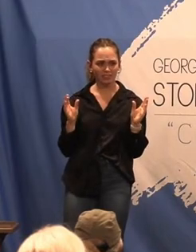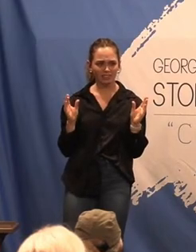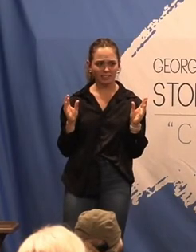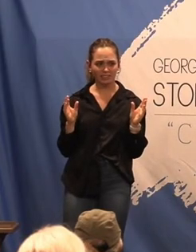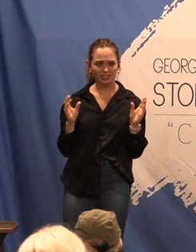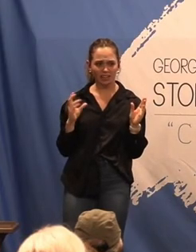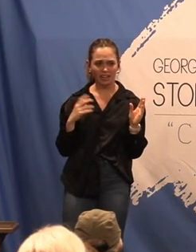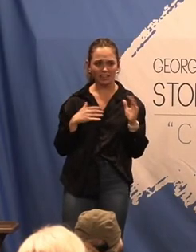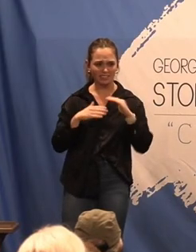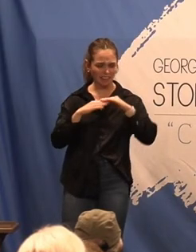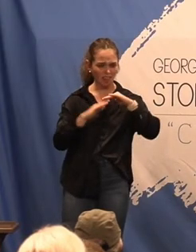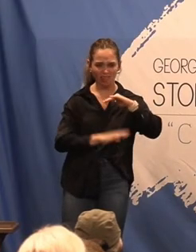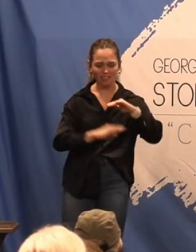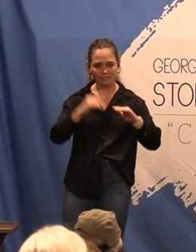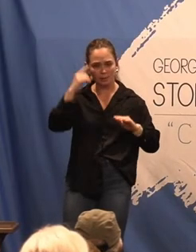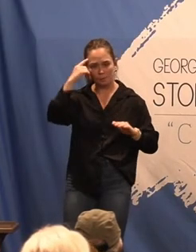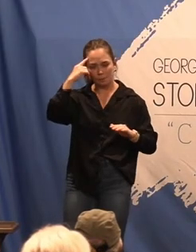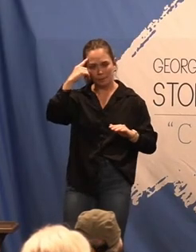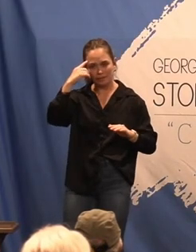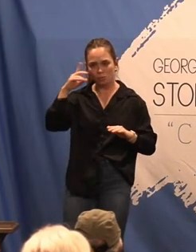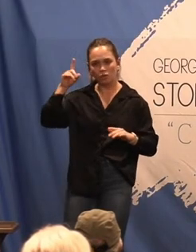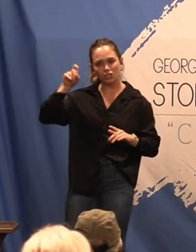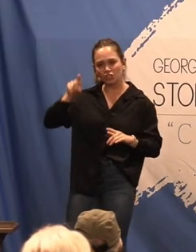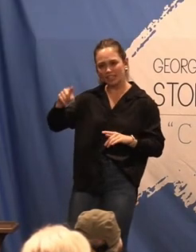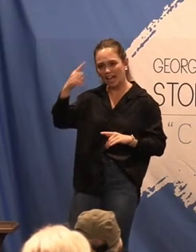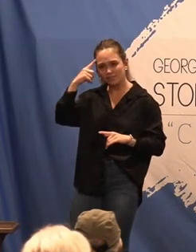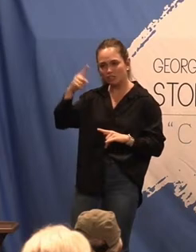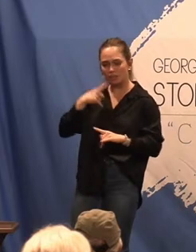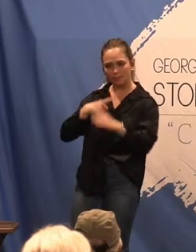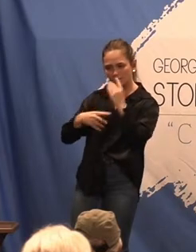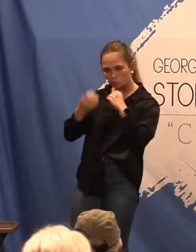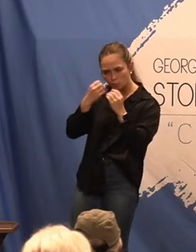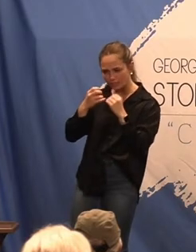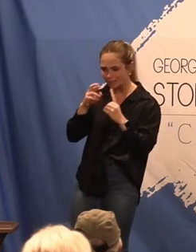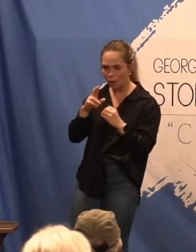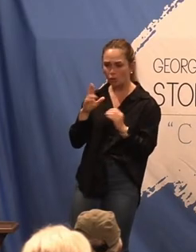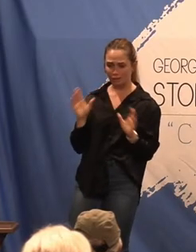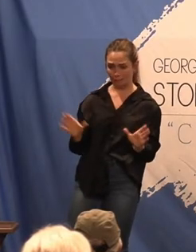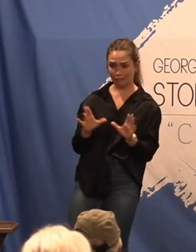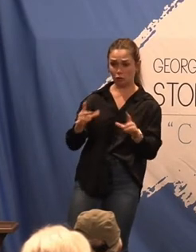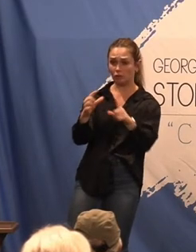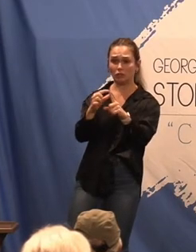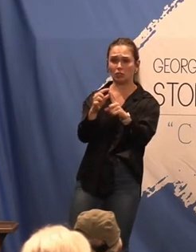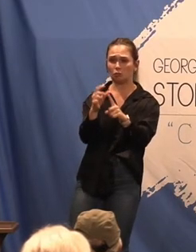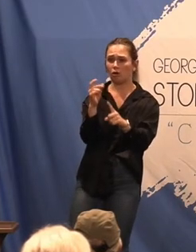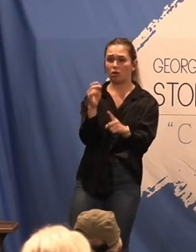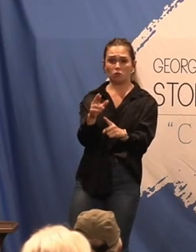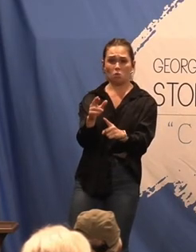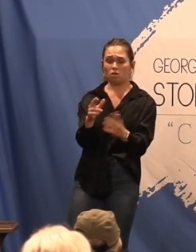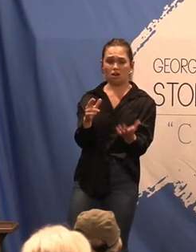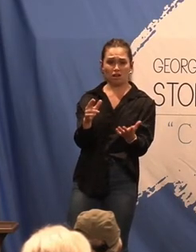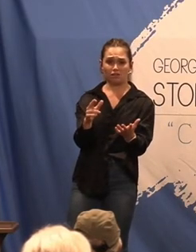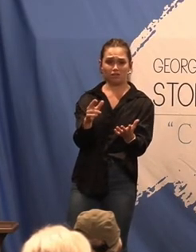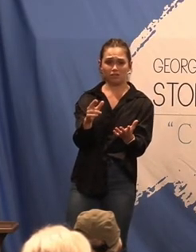and even less in brains. And when she asked them for something to eat or some encouraging words or